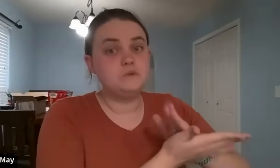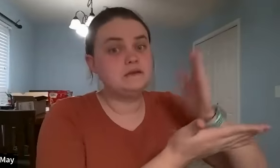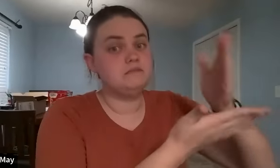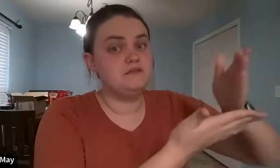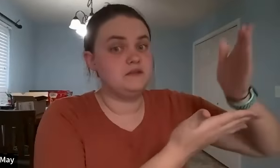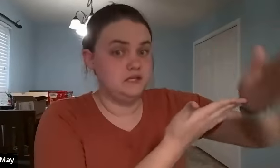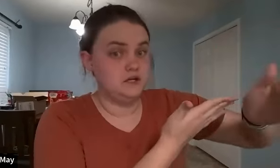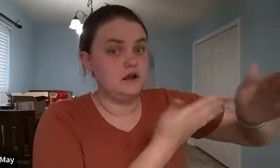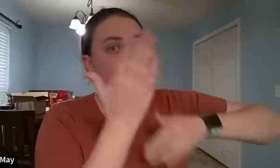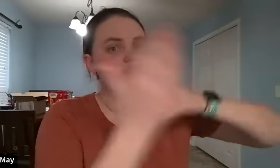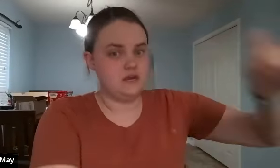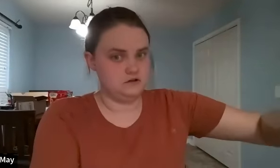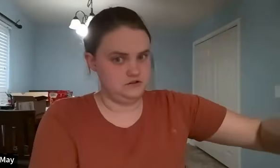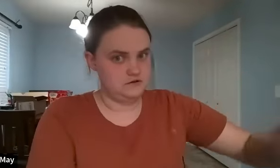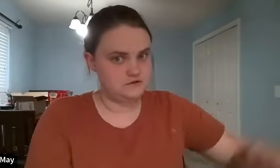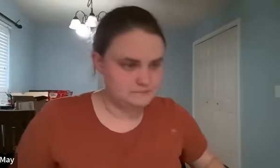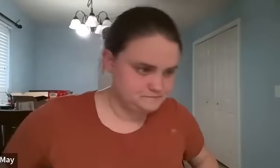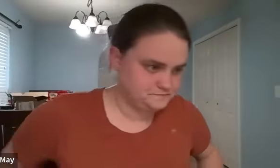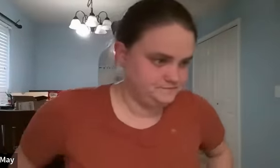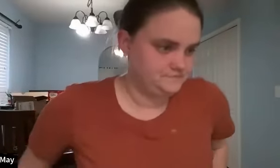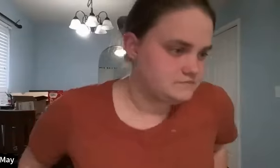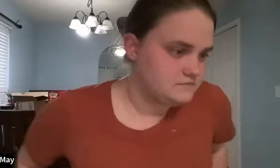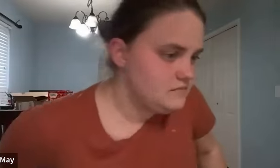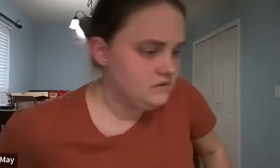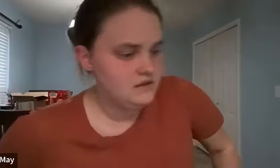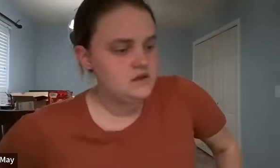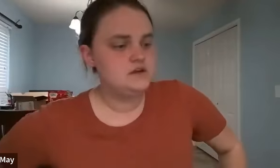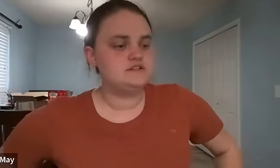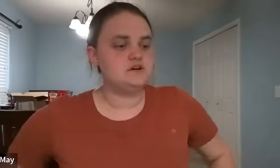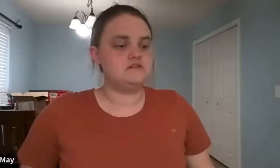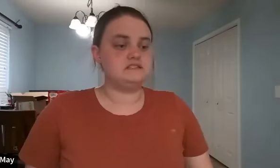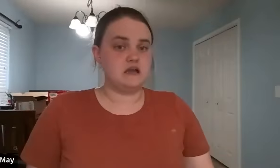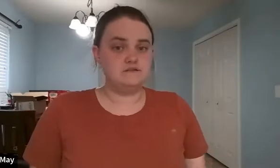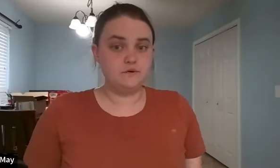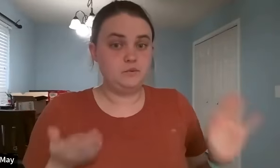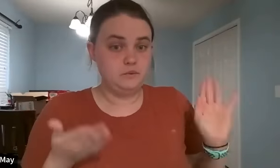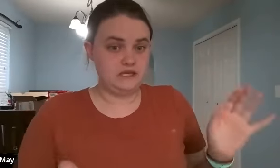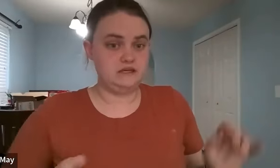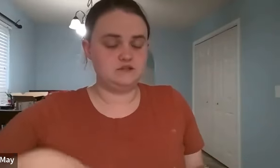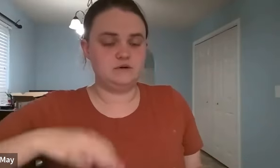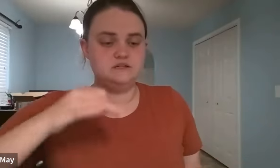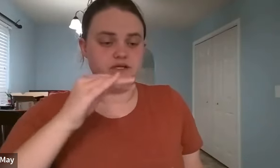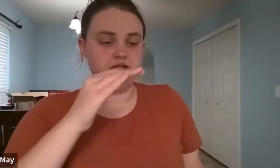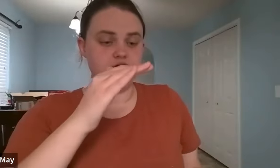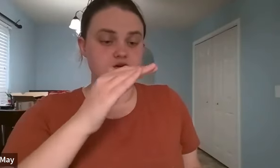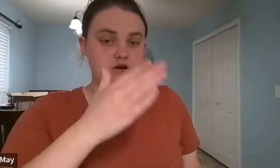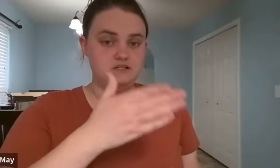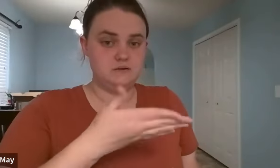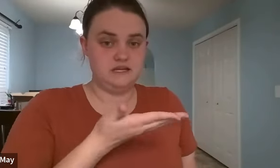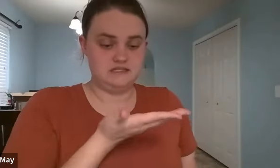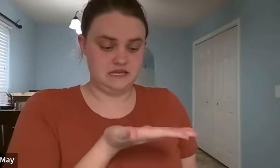week, month, and year, and then I'll do those. So the sign for week is going to be your non-dominant hand